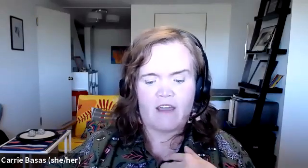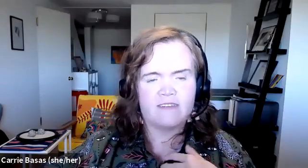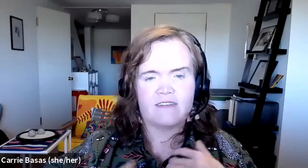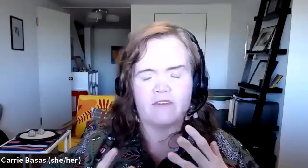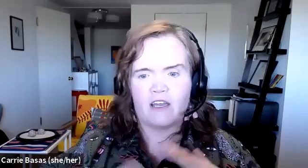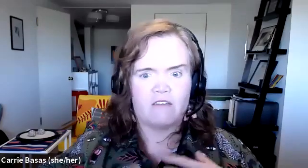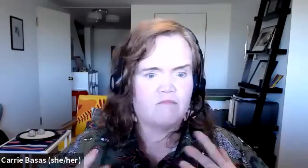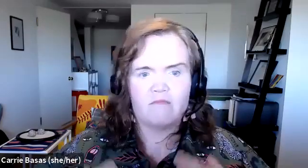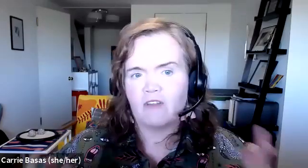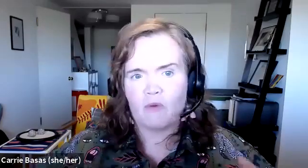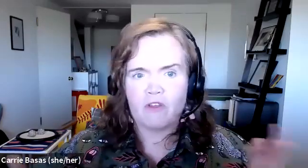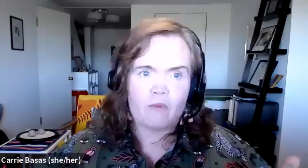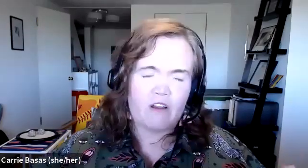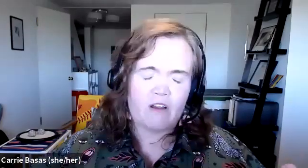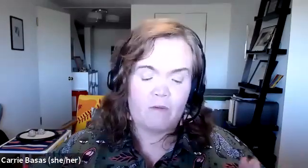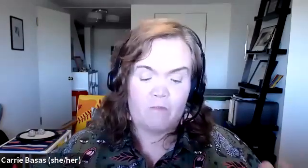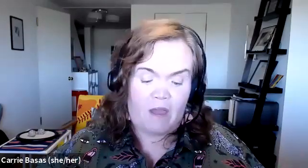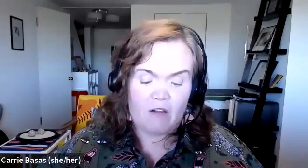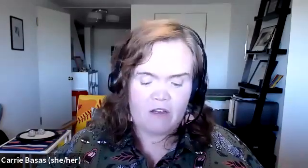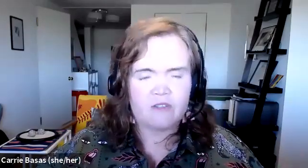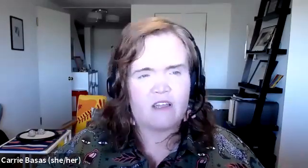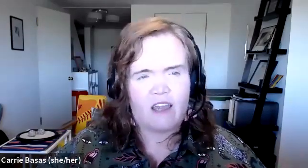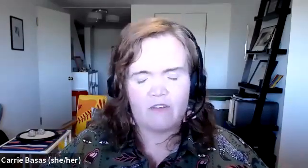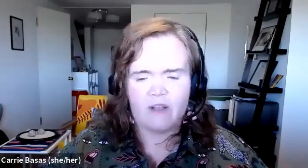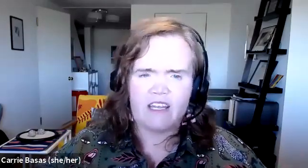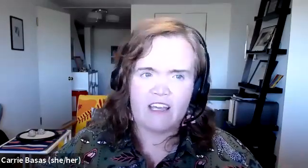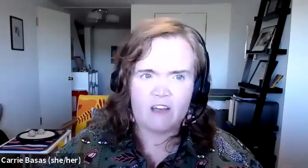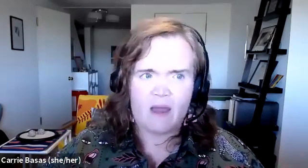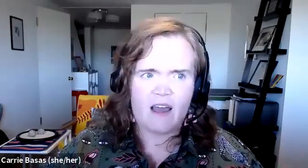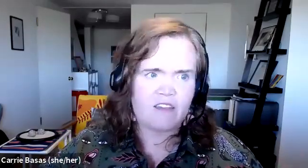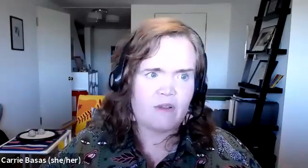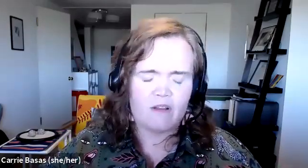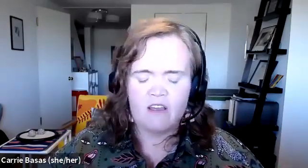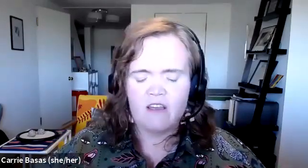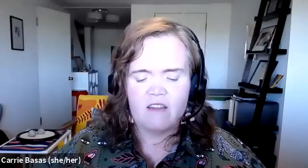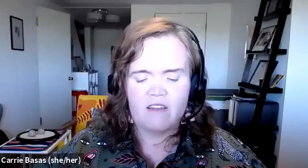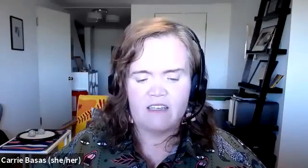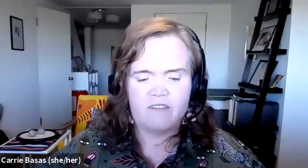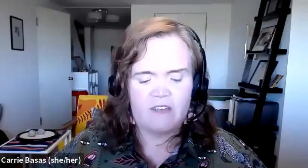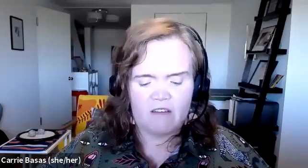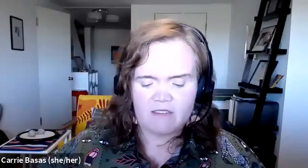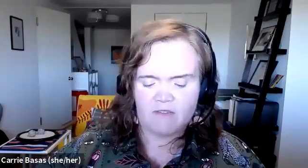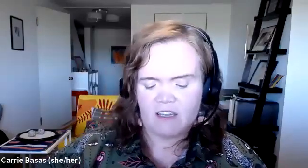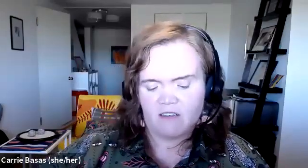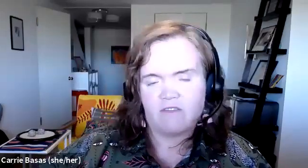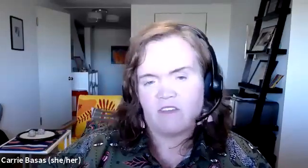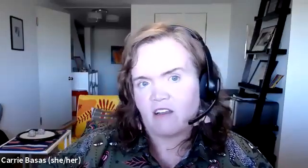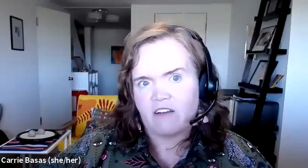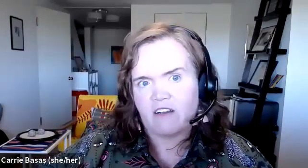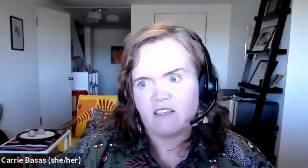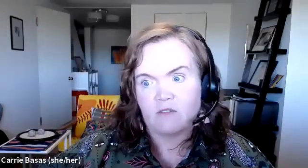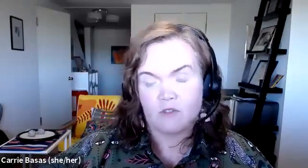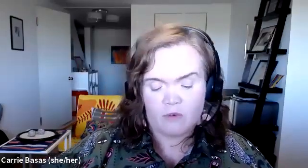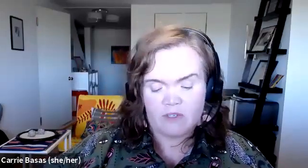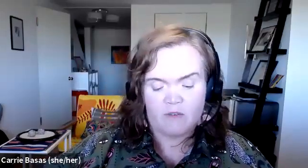they identified, there were barriers like handwriting and math where they didn't feel as effective